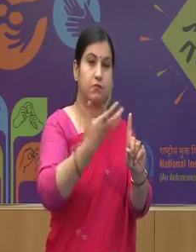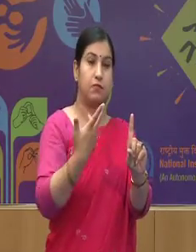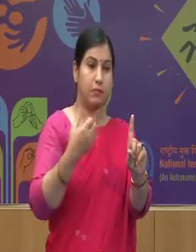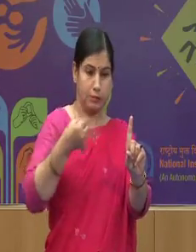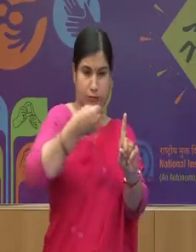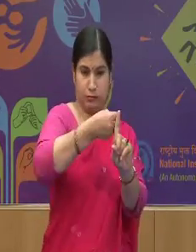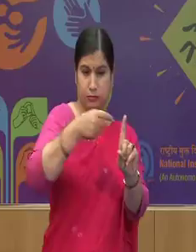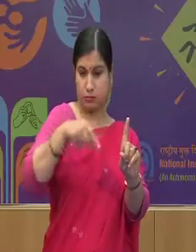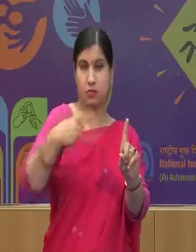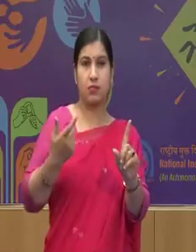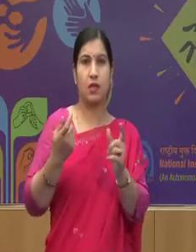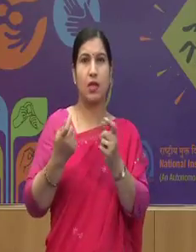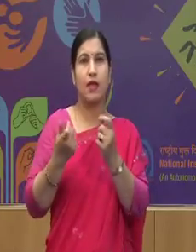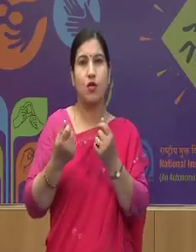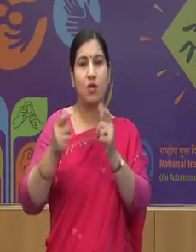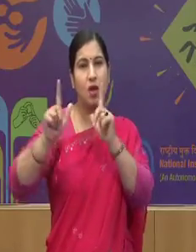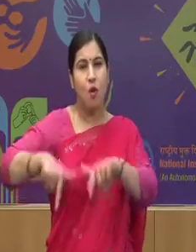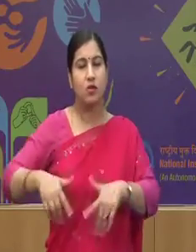by the economic crisis